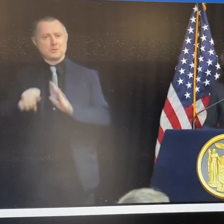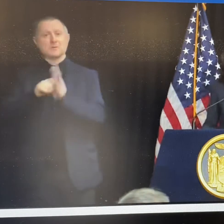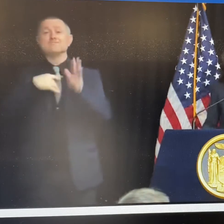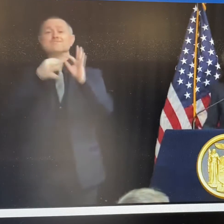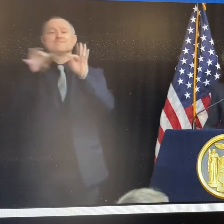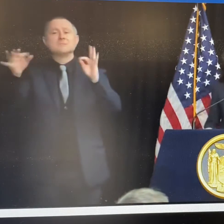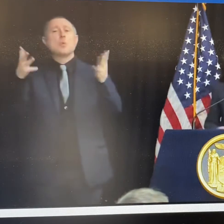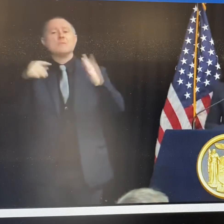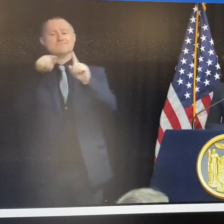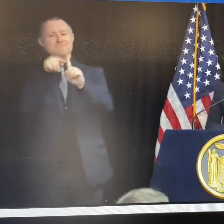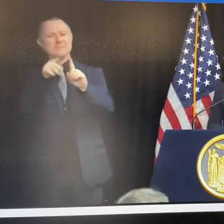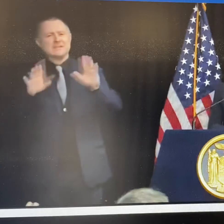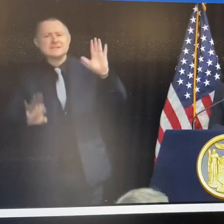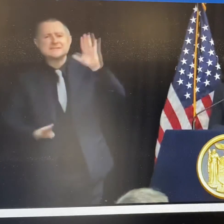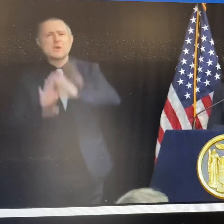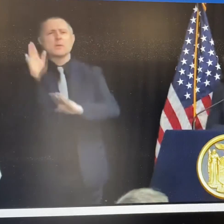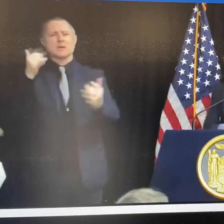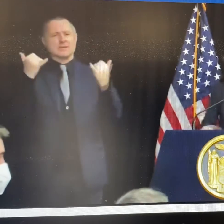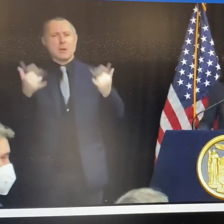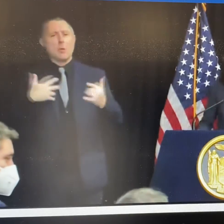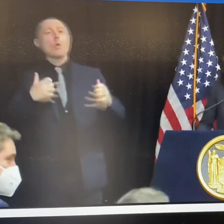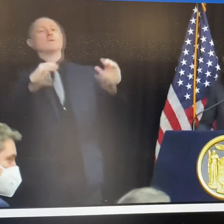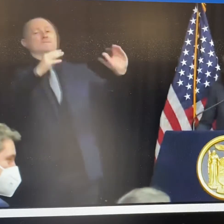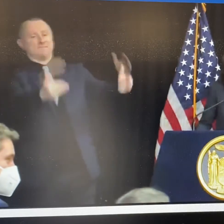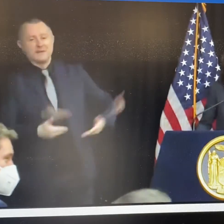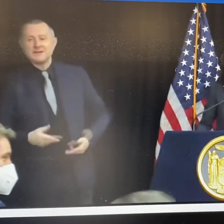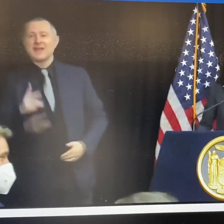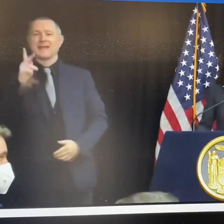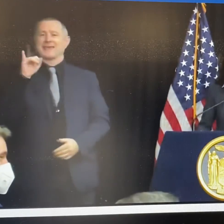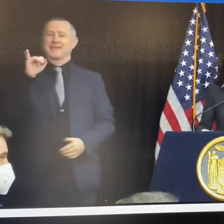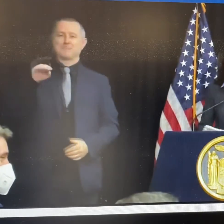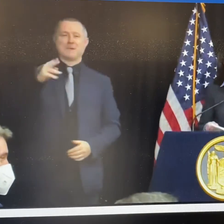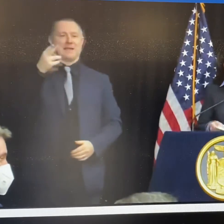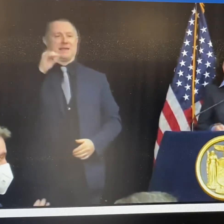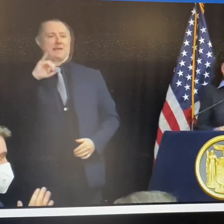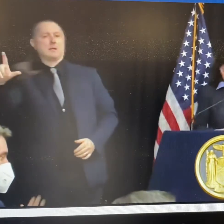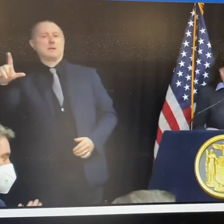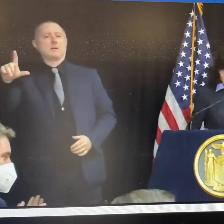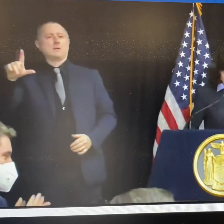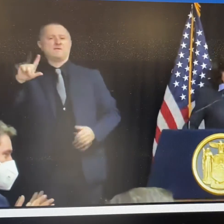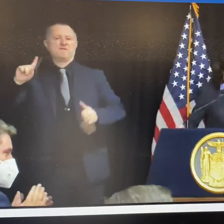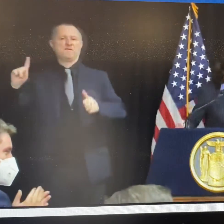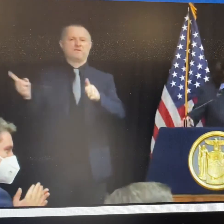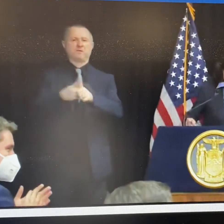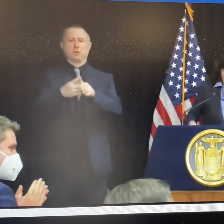aspire to. So ladies and gentlemen, let me present to you Kim Hill, our very first Chief Disability Officer.